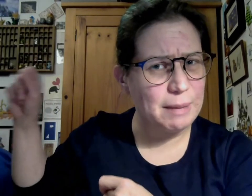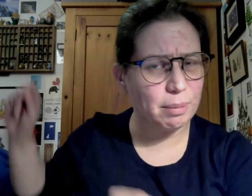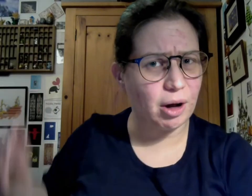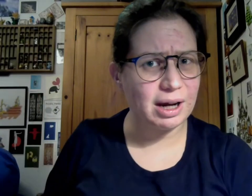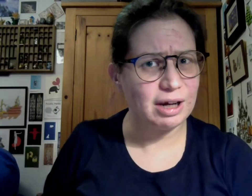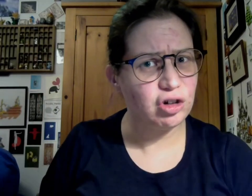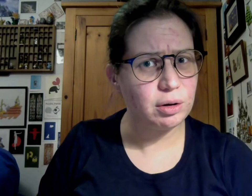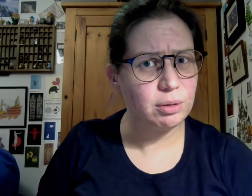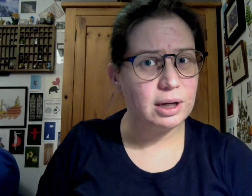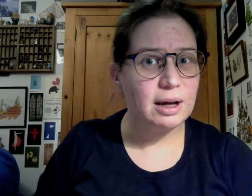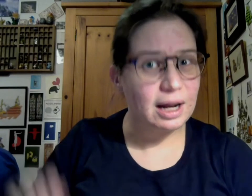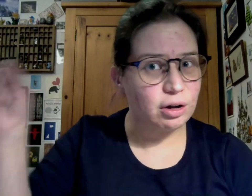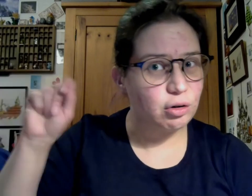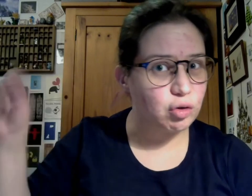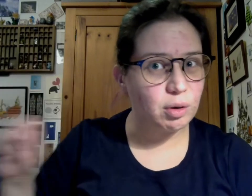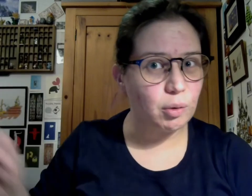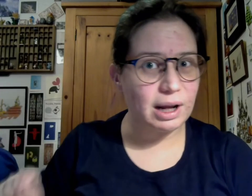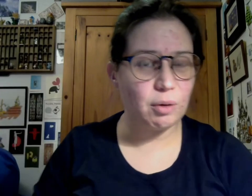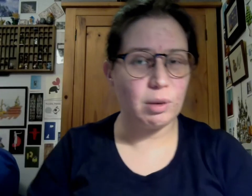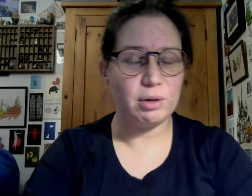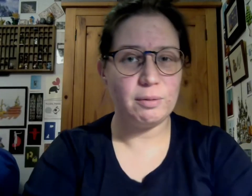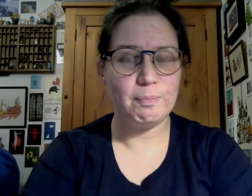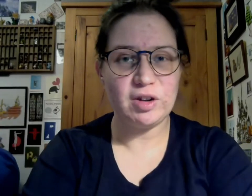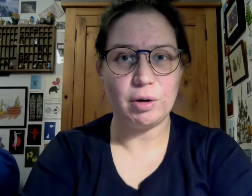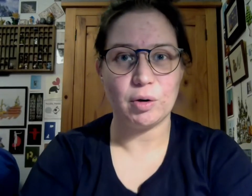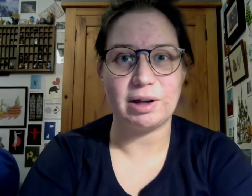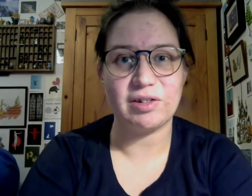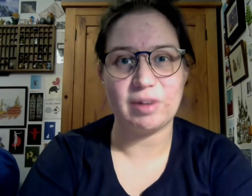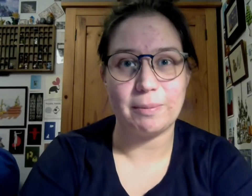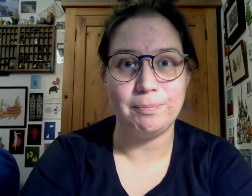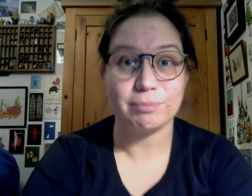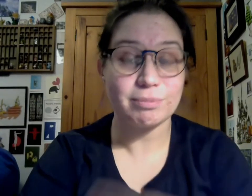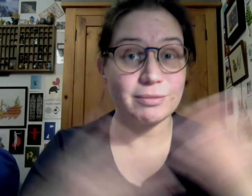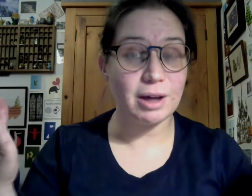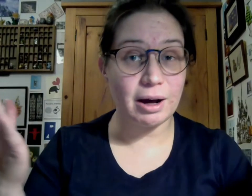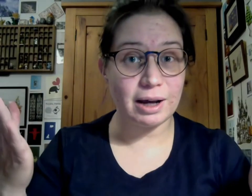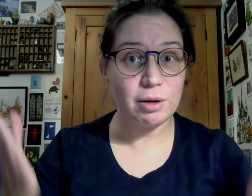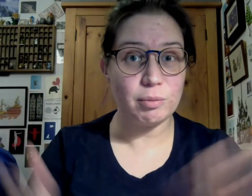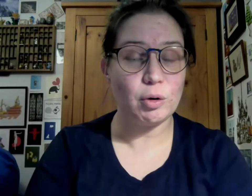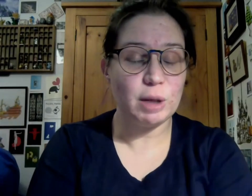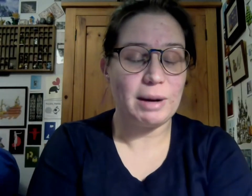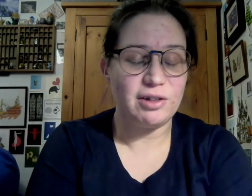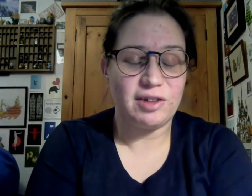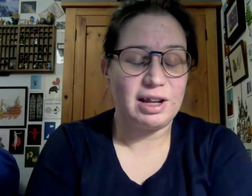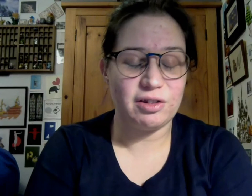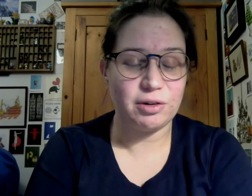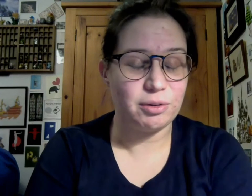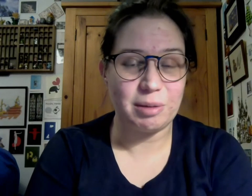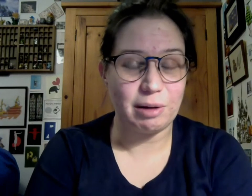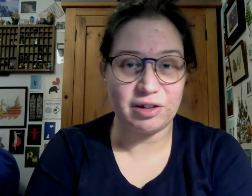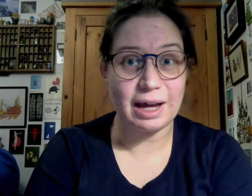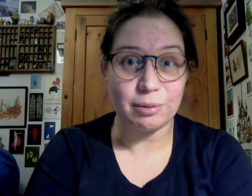paper behind you. And you can draw it all out while you're video calling someone. I don't know. Or you could practice telling it to someone else in the house.